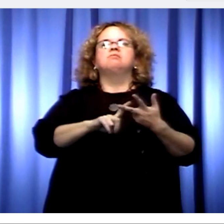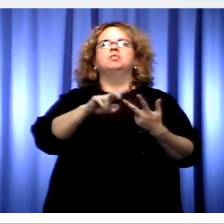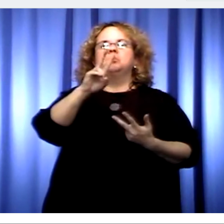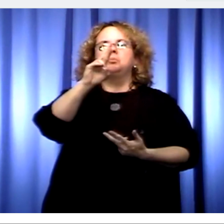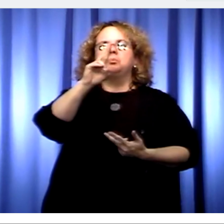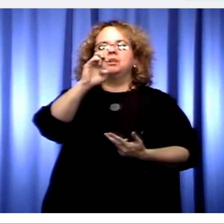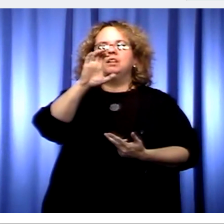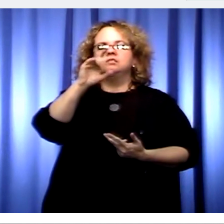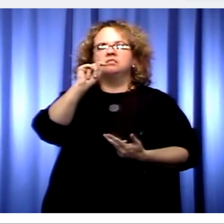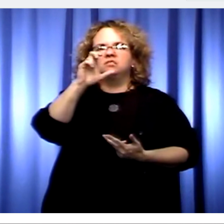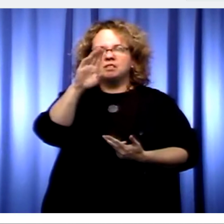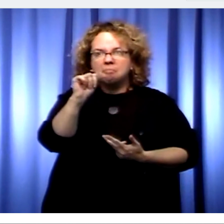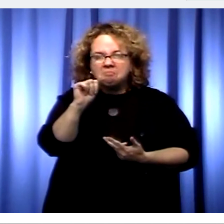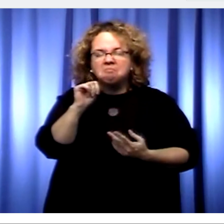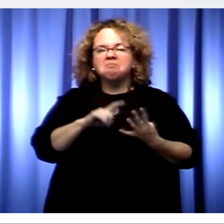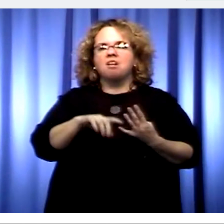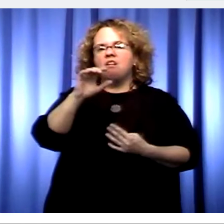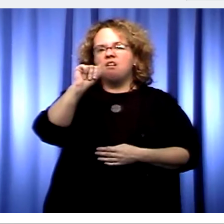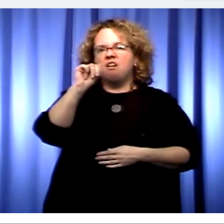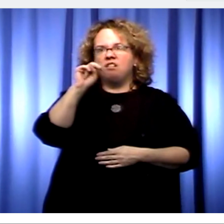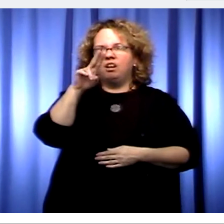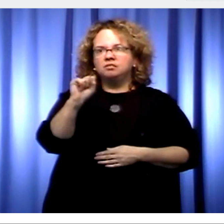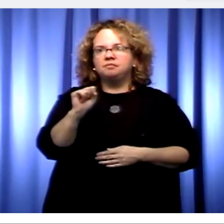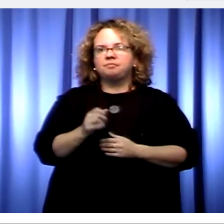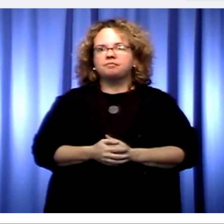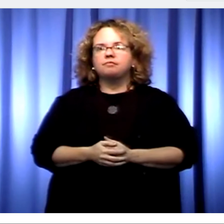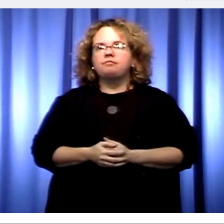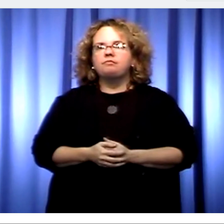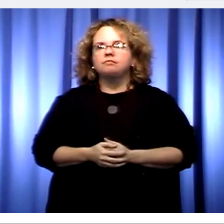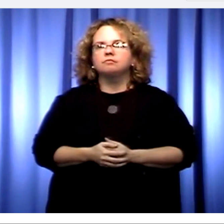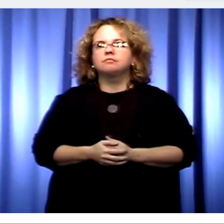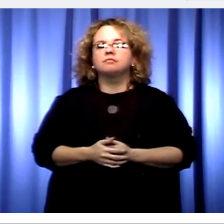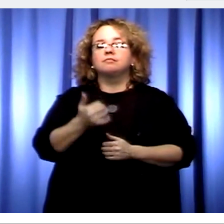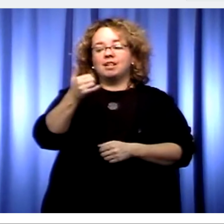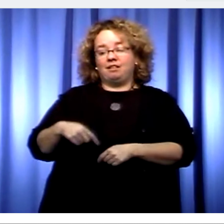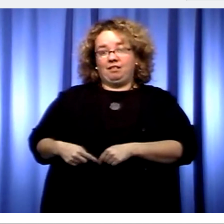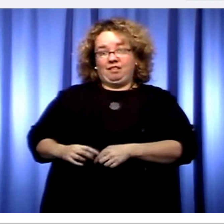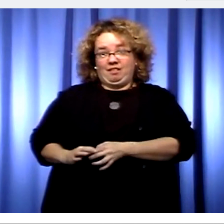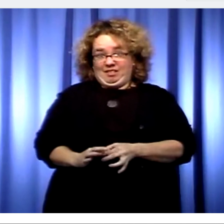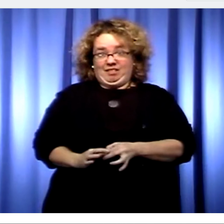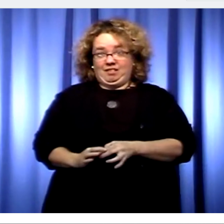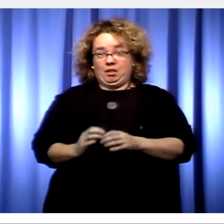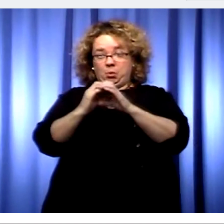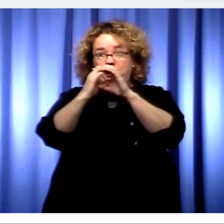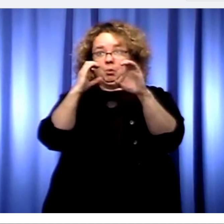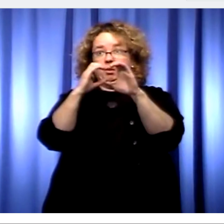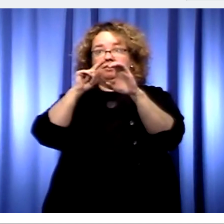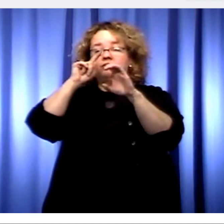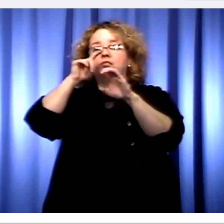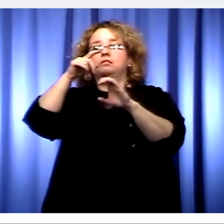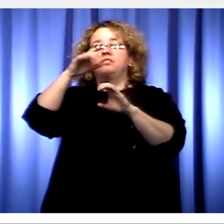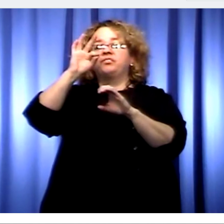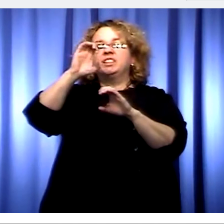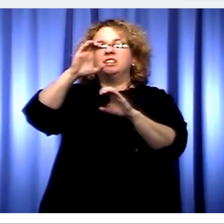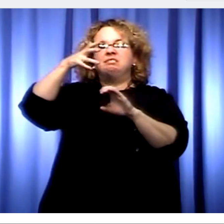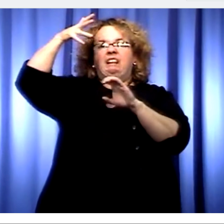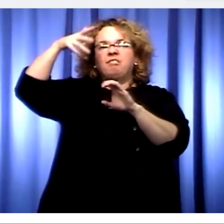can burst within your body and you can die from that. So you have to be very careful. You might have to go to the hospital.